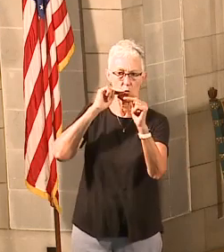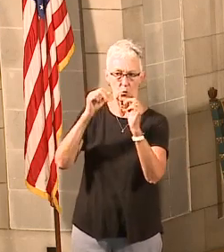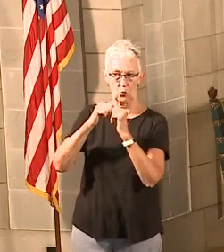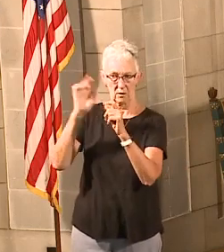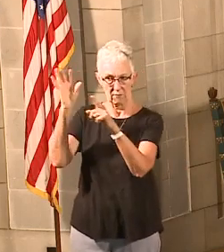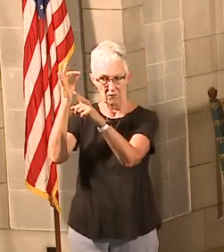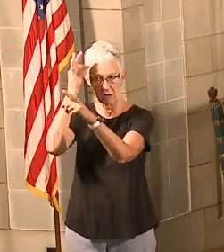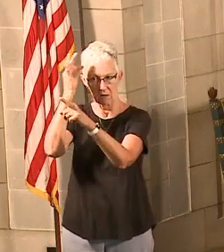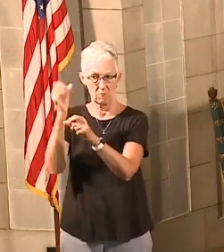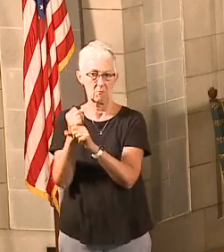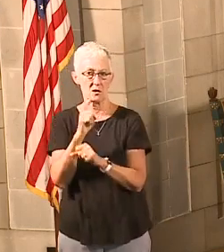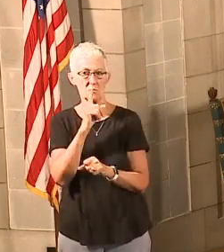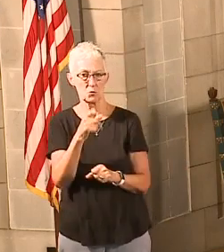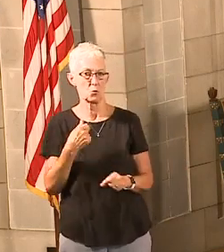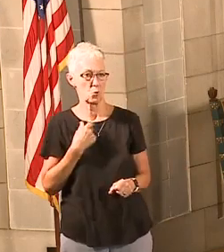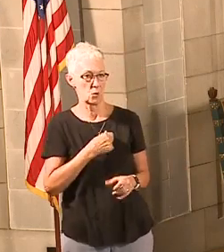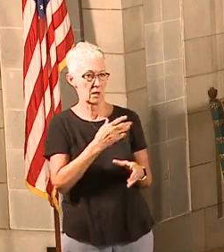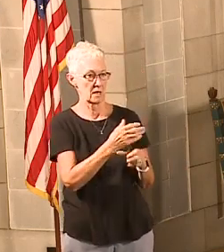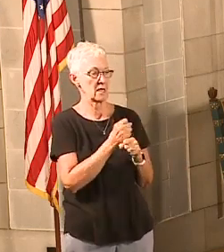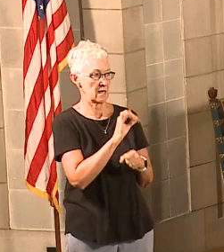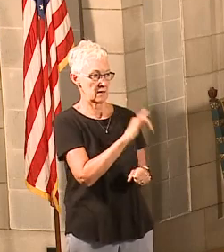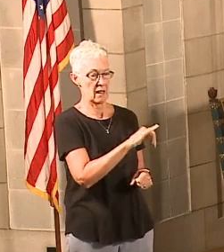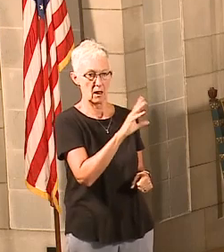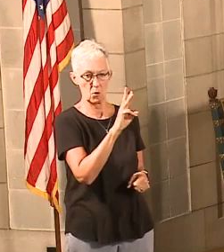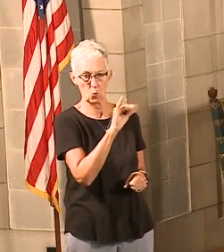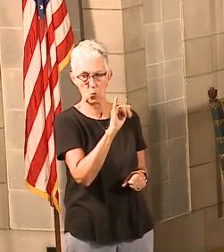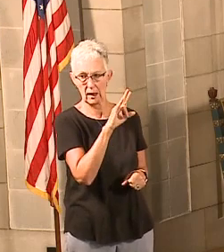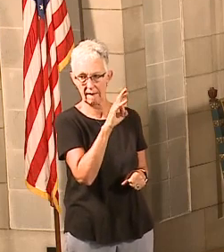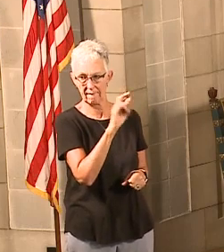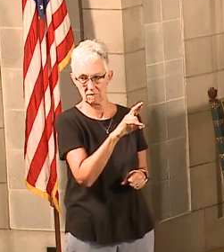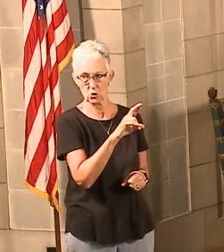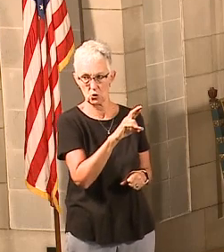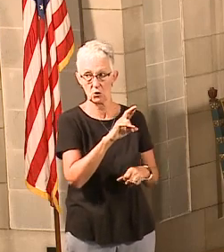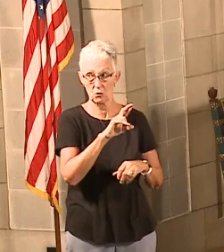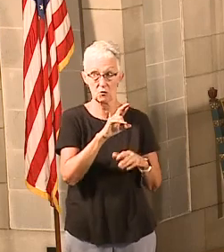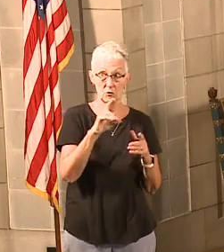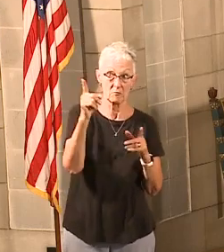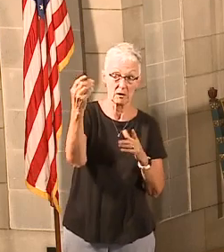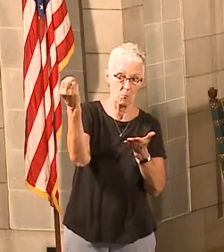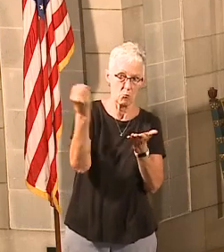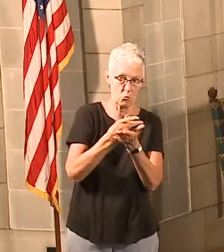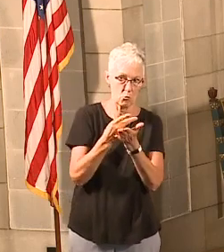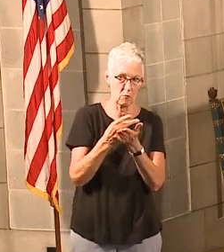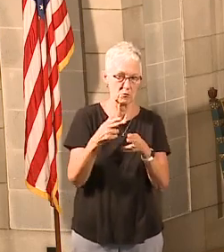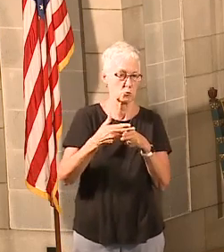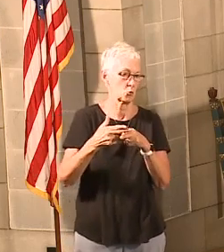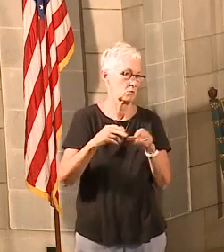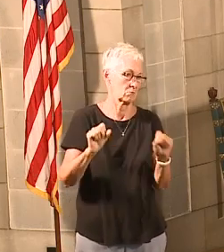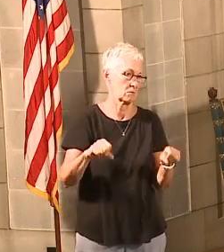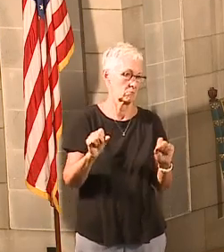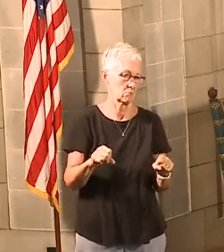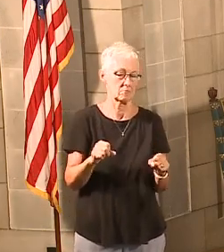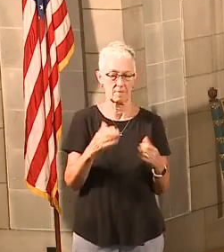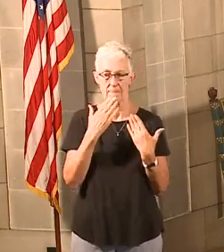waiver approved and implemented as soon as reasonably possible. So, thank you.